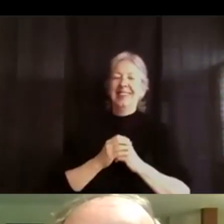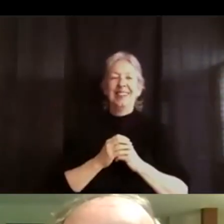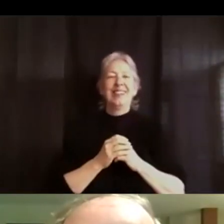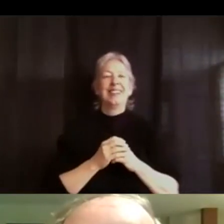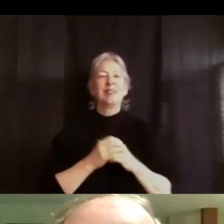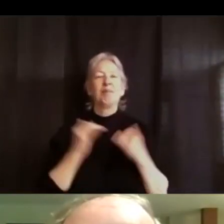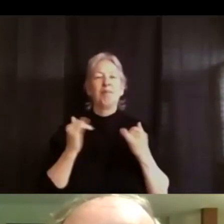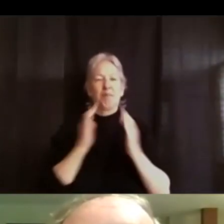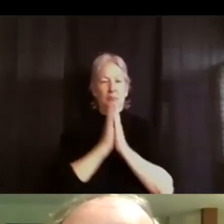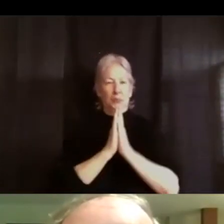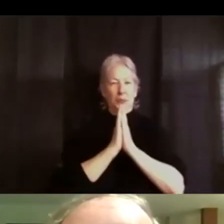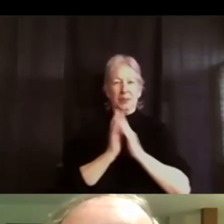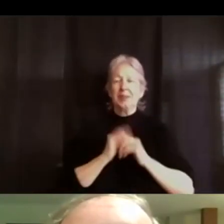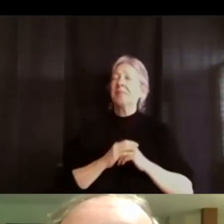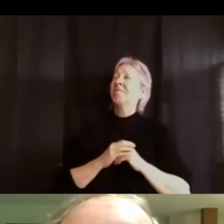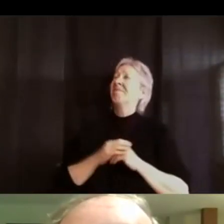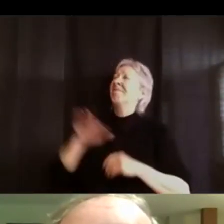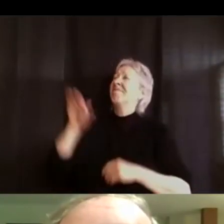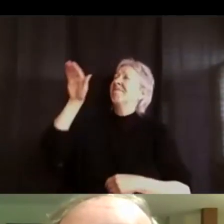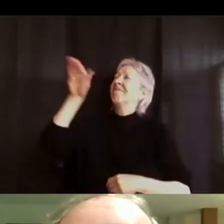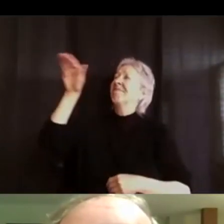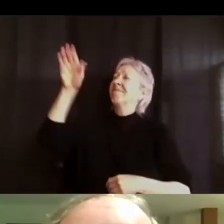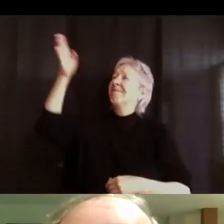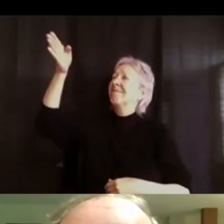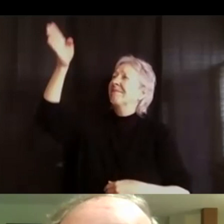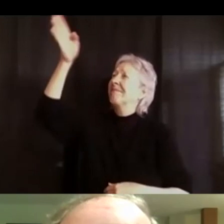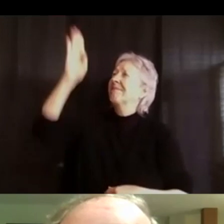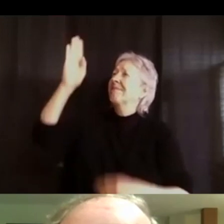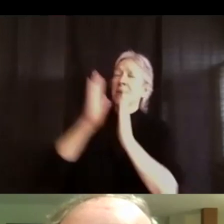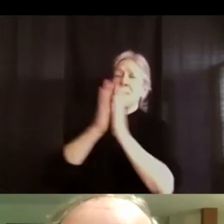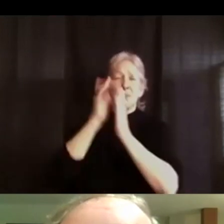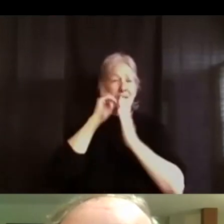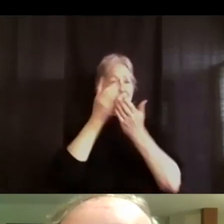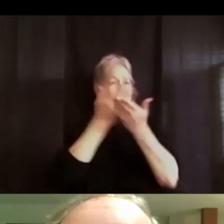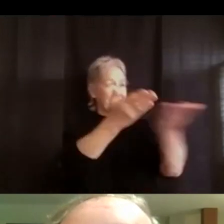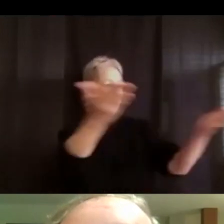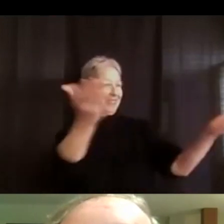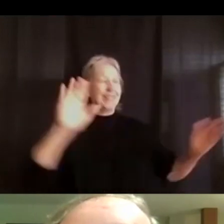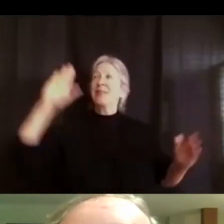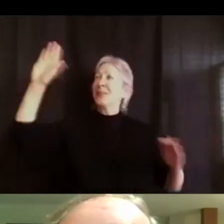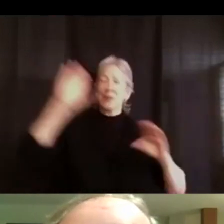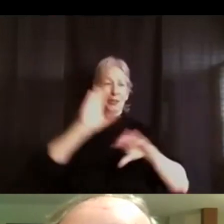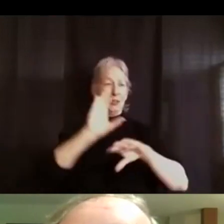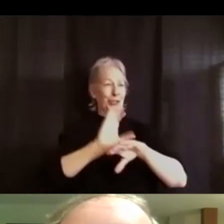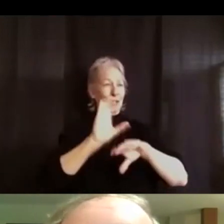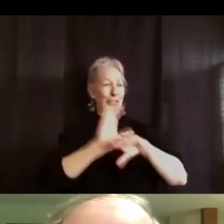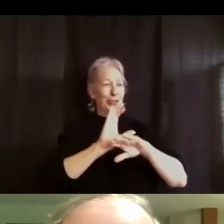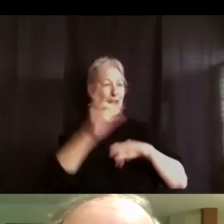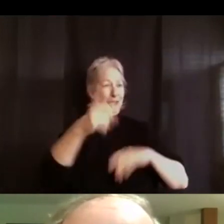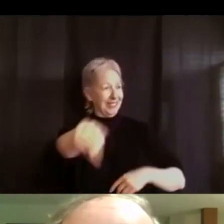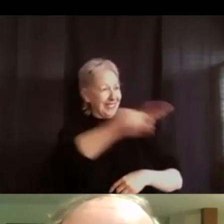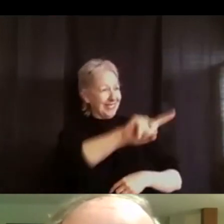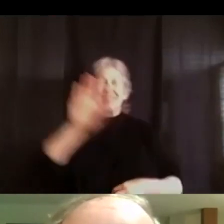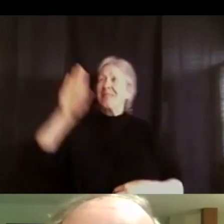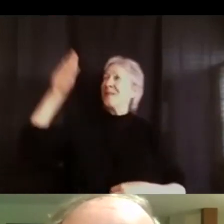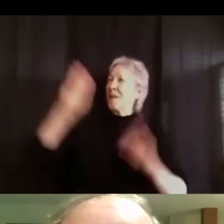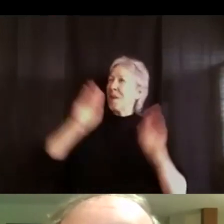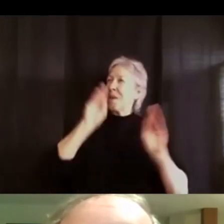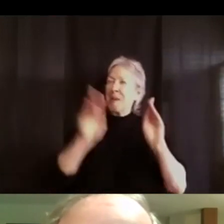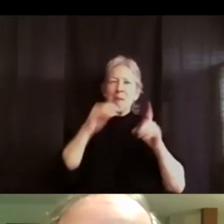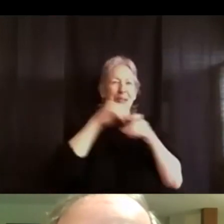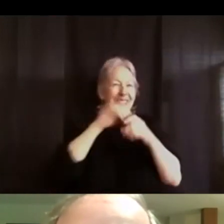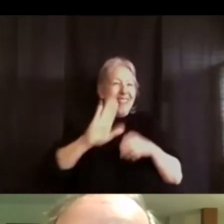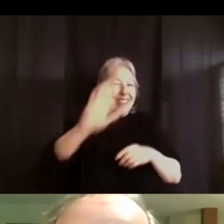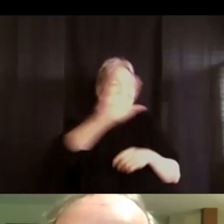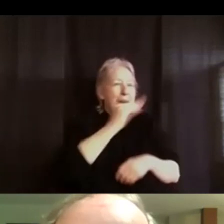Faithful God, we pray for your church. As your people worship today, gathered in thousands of